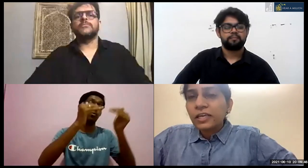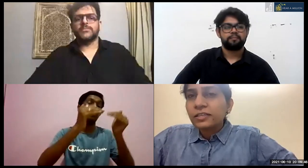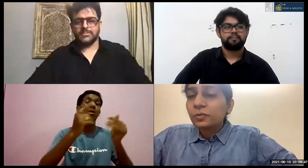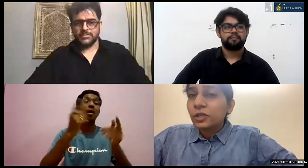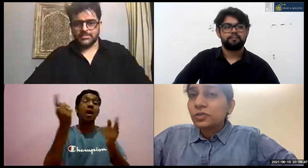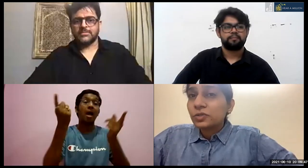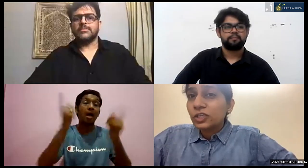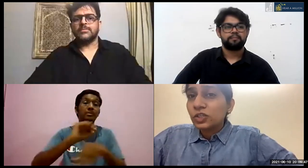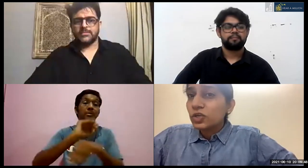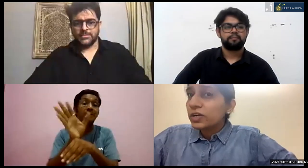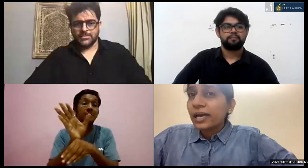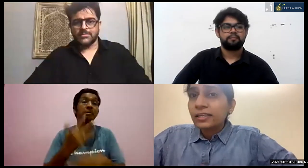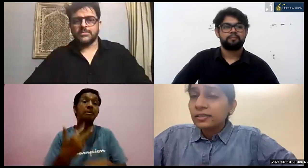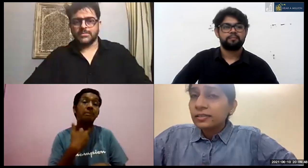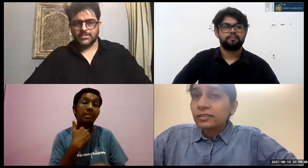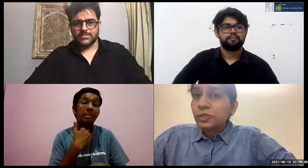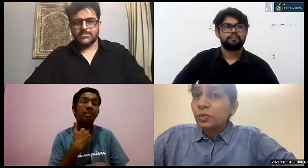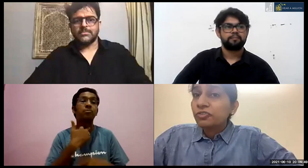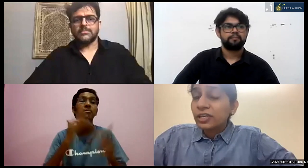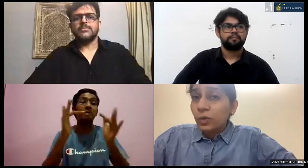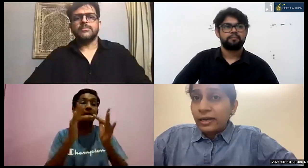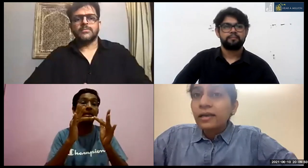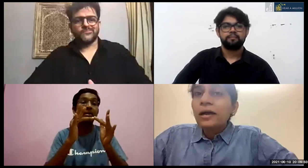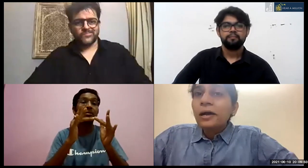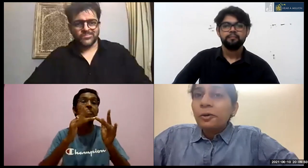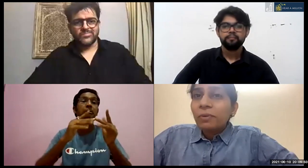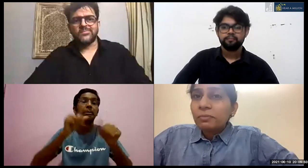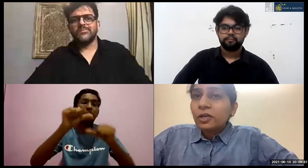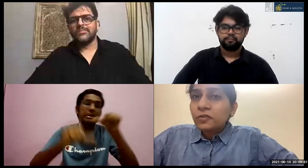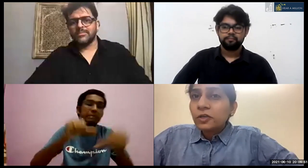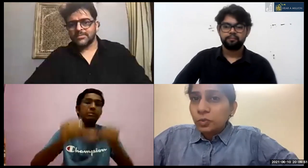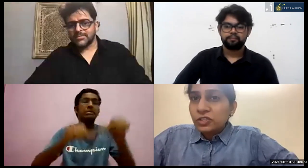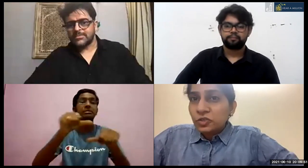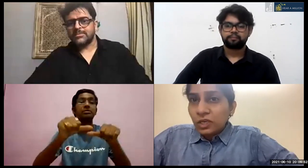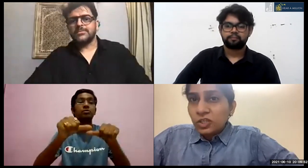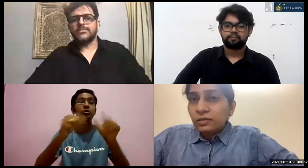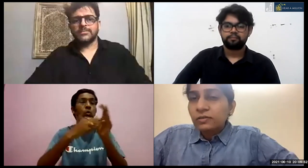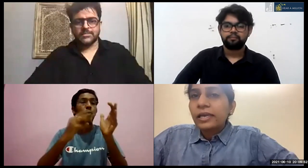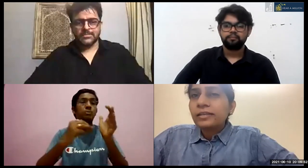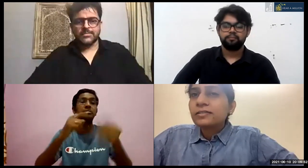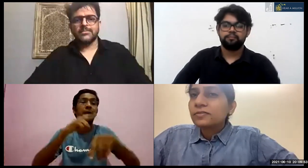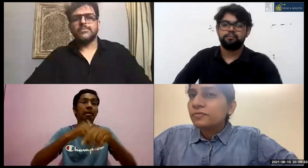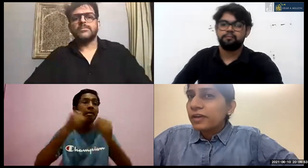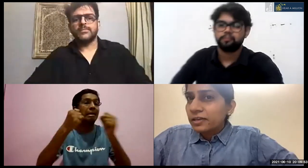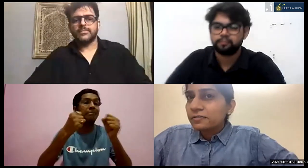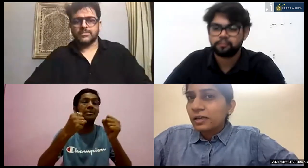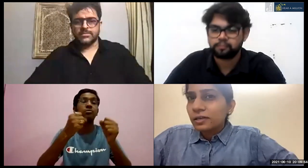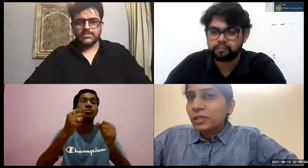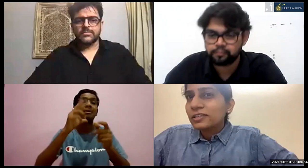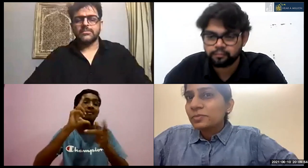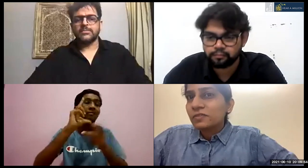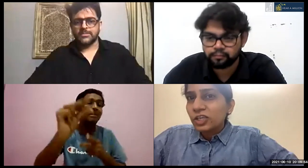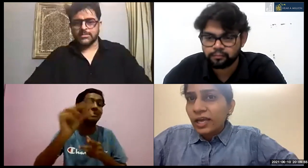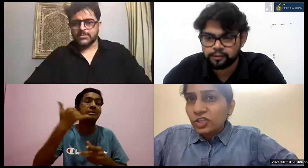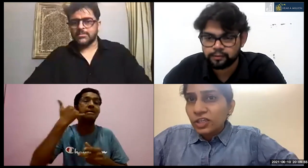the field, and we used to teach the children. And I think they were doing really well. But because of the COVID situation, it is very difficult. I mean,